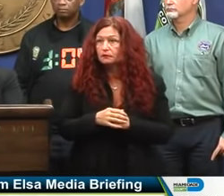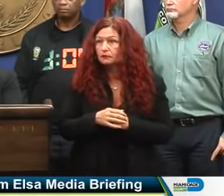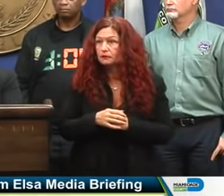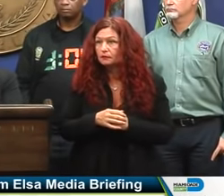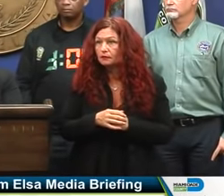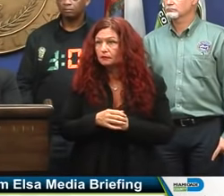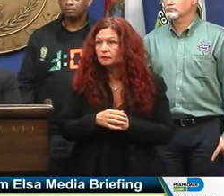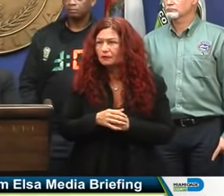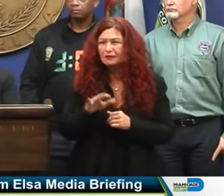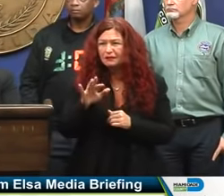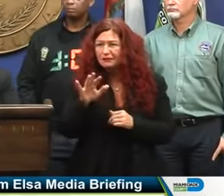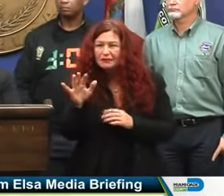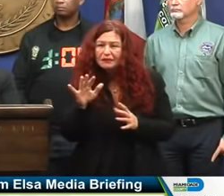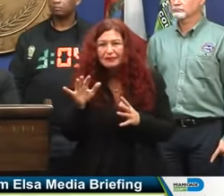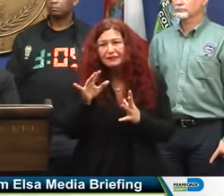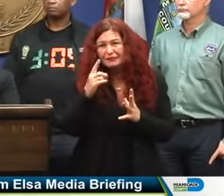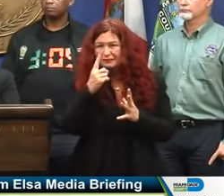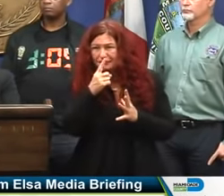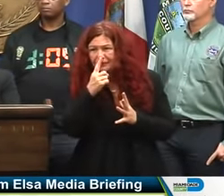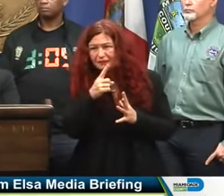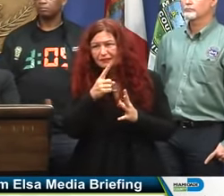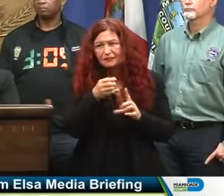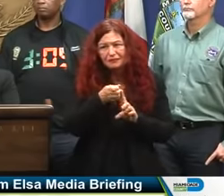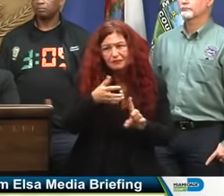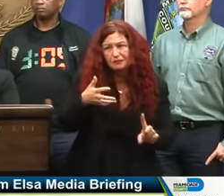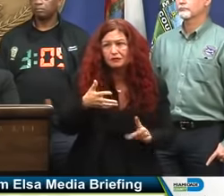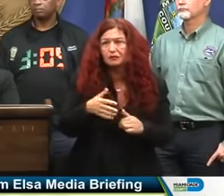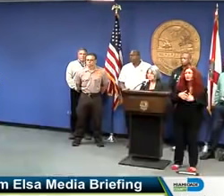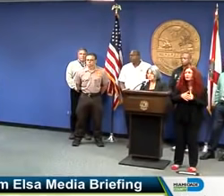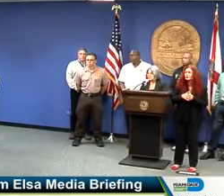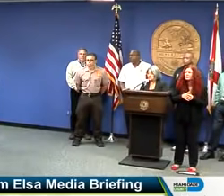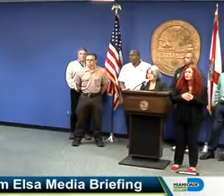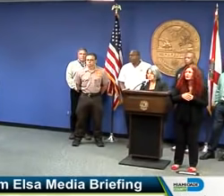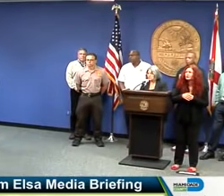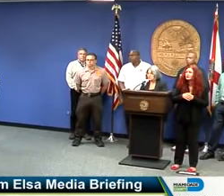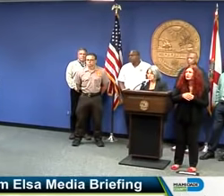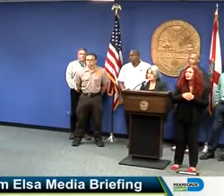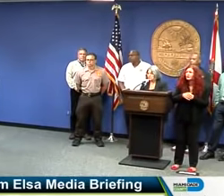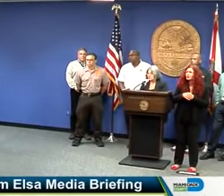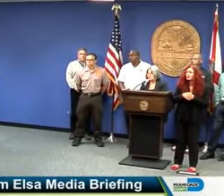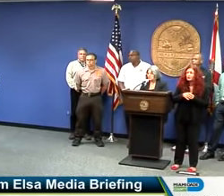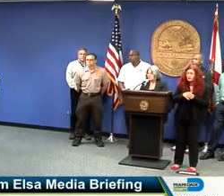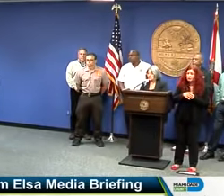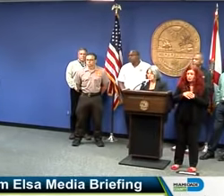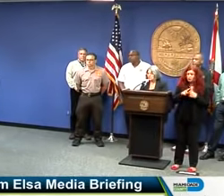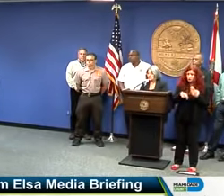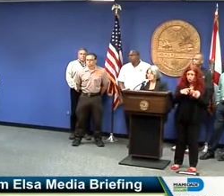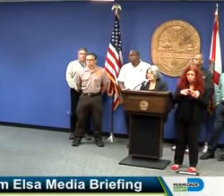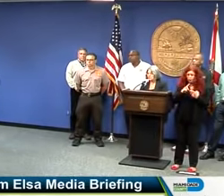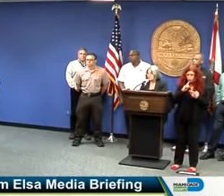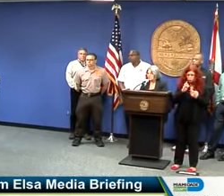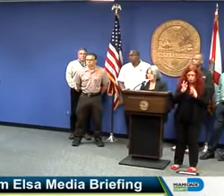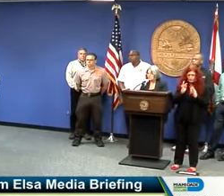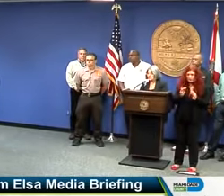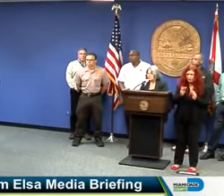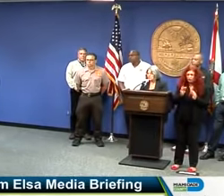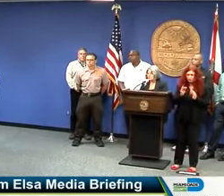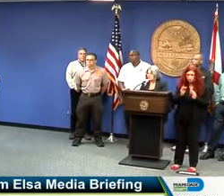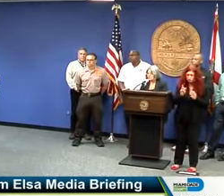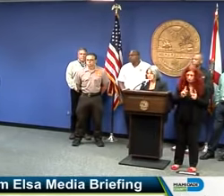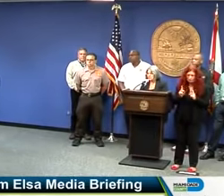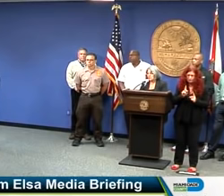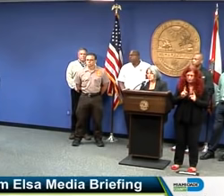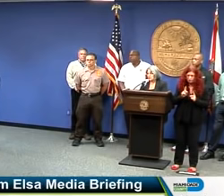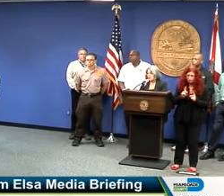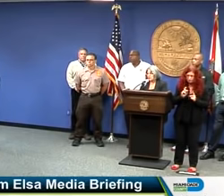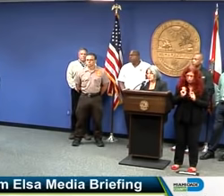Could I just follow up with this? If this were to become a recovery operation, what would we see differently in terms